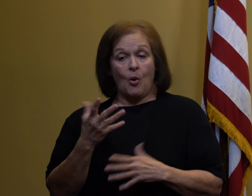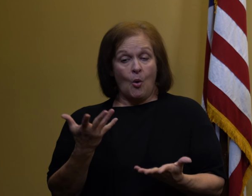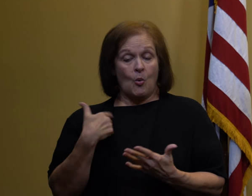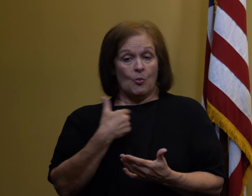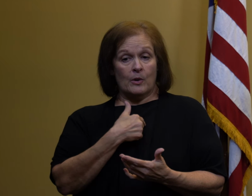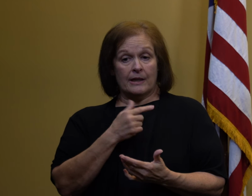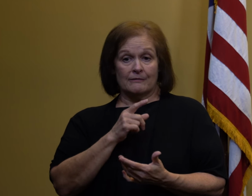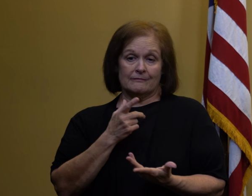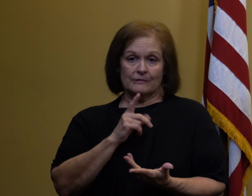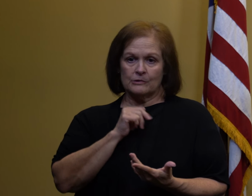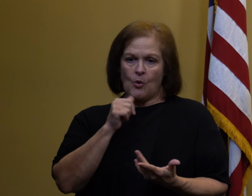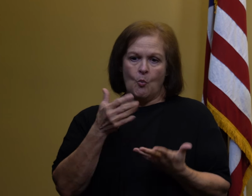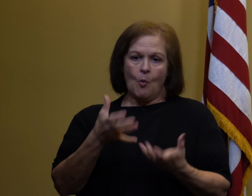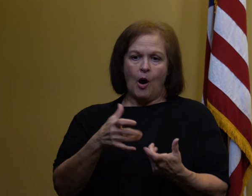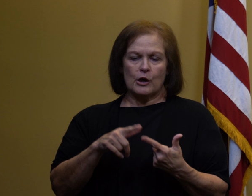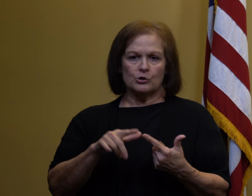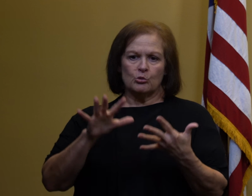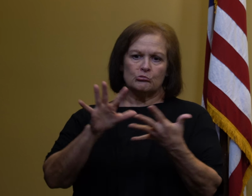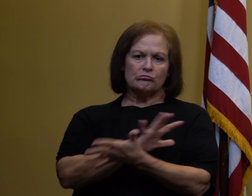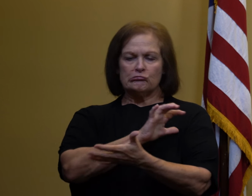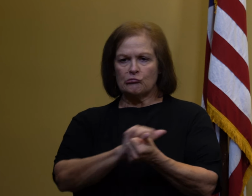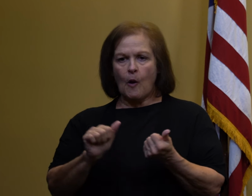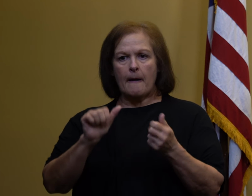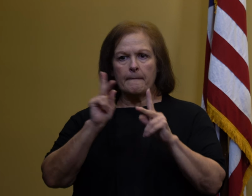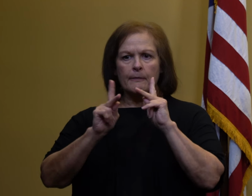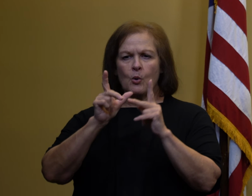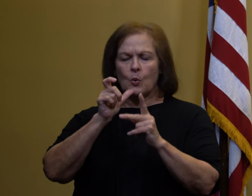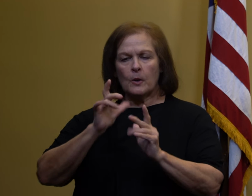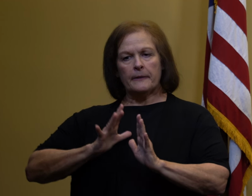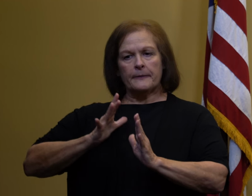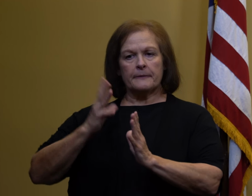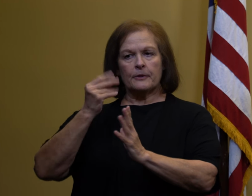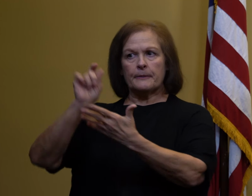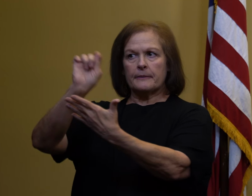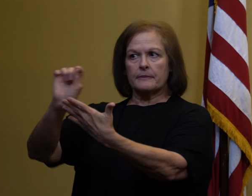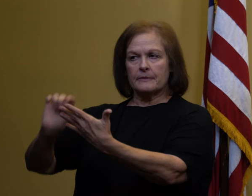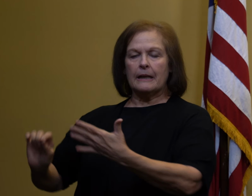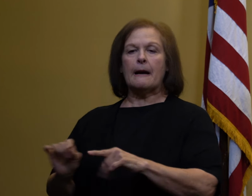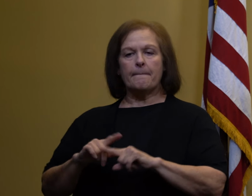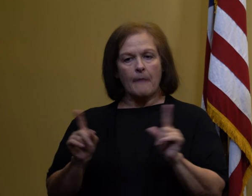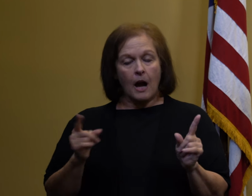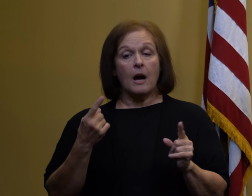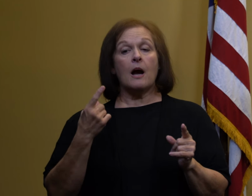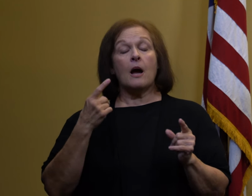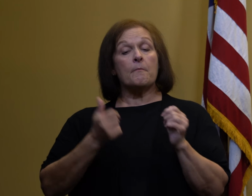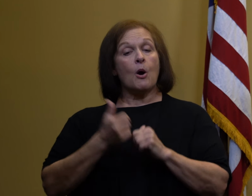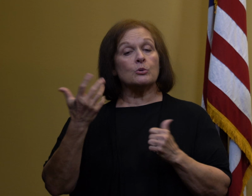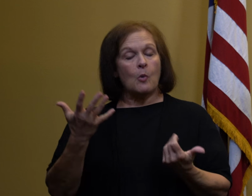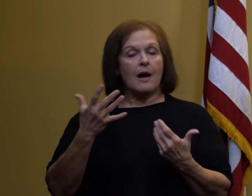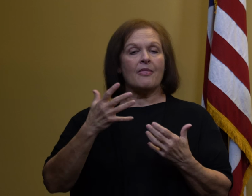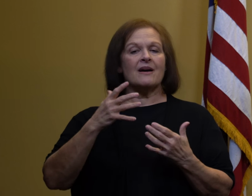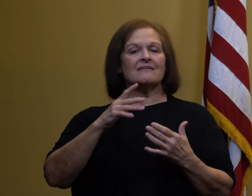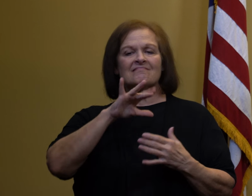not wanting to destroy public art. But definitely, as it relates to graffiti that